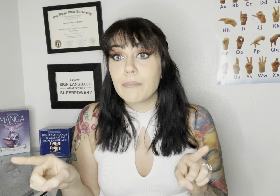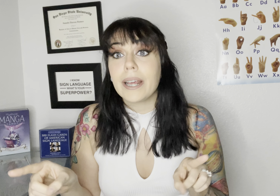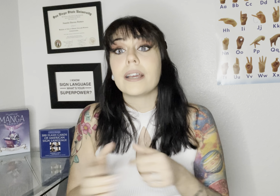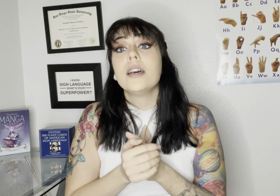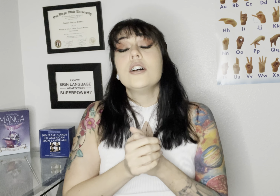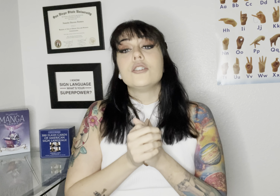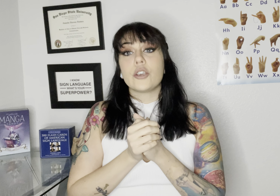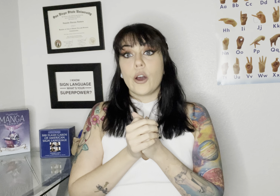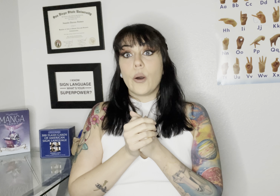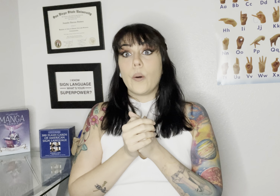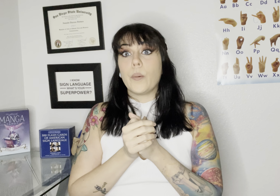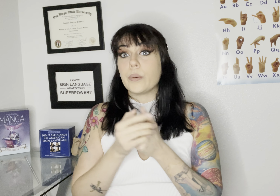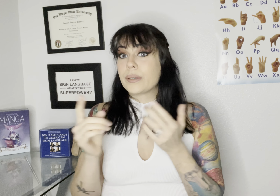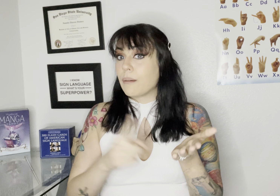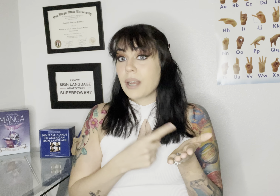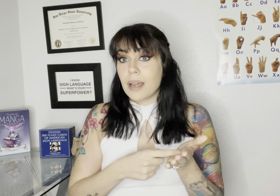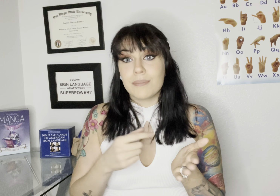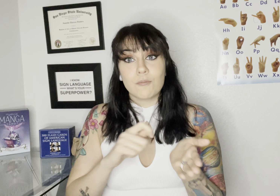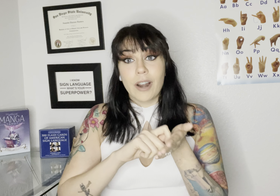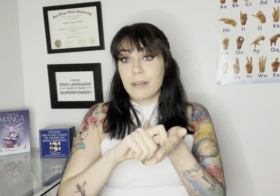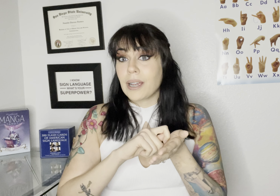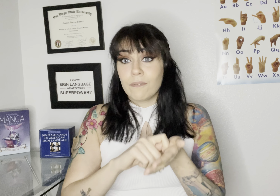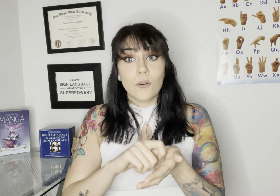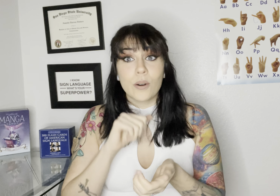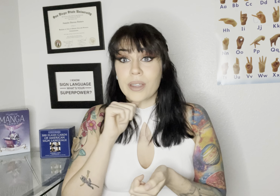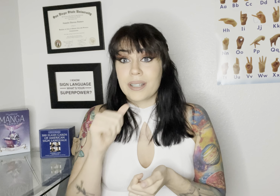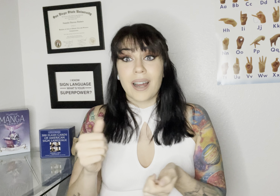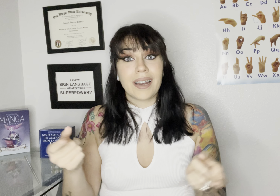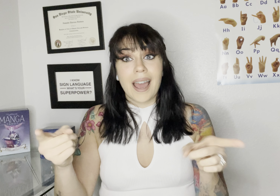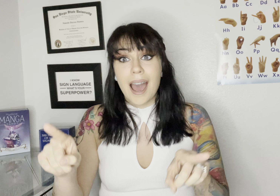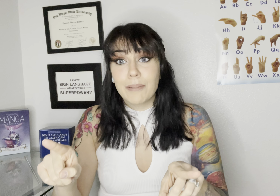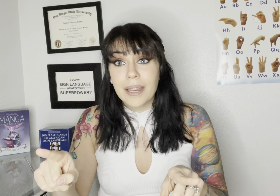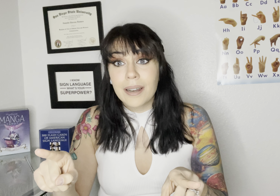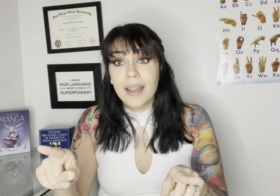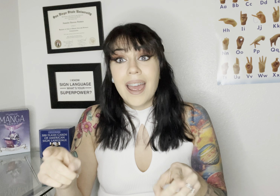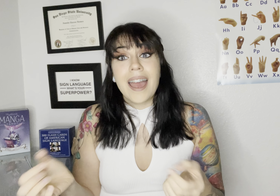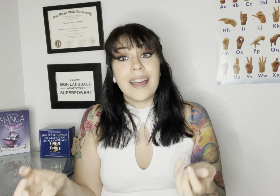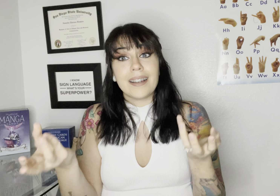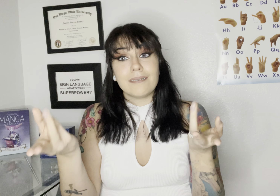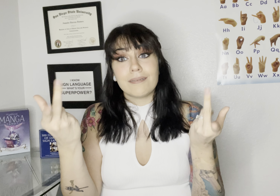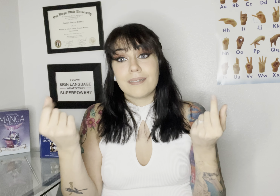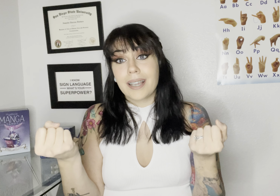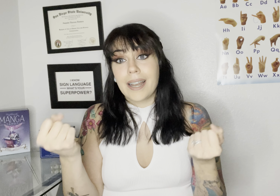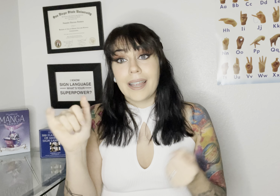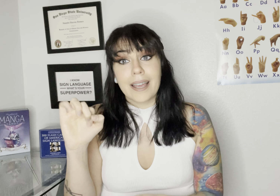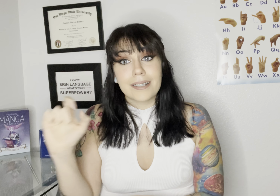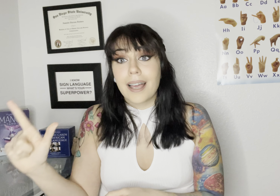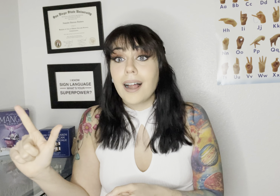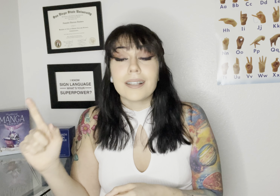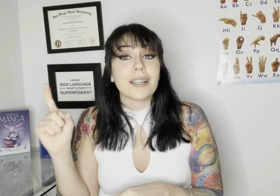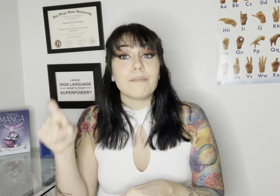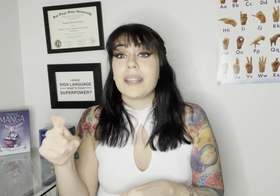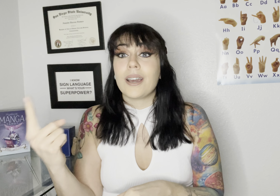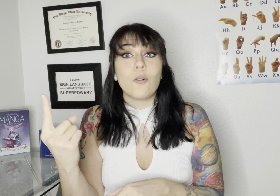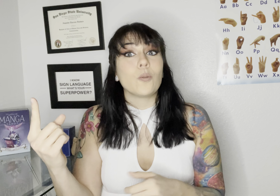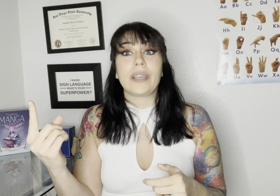happening, so sometimes writing back and forth is not going to happen, and signing ASL is going to be the only